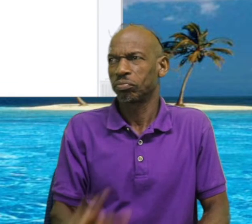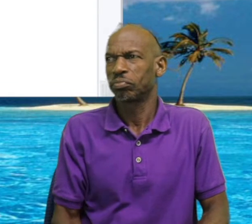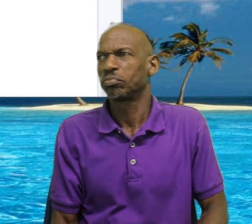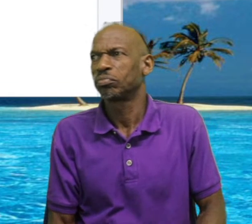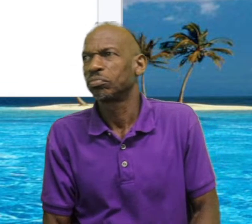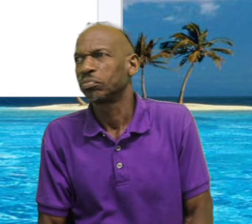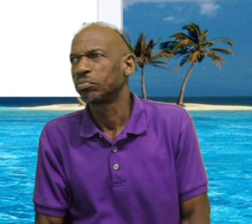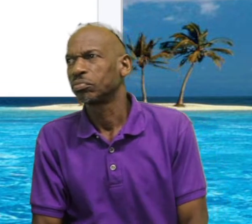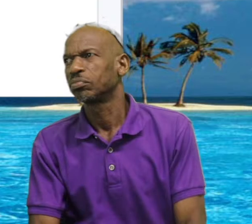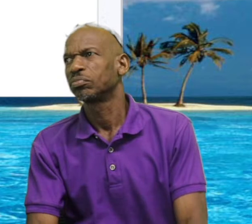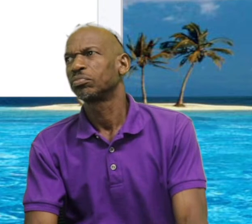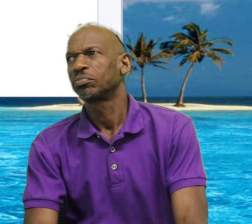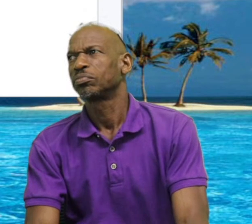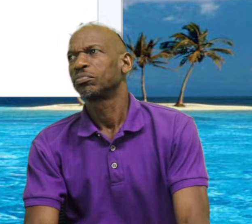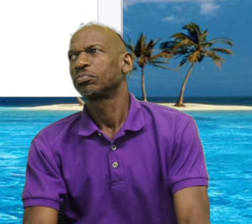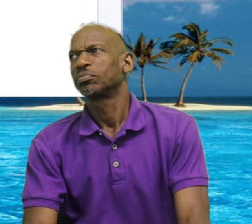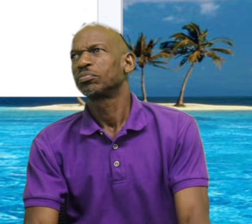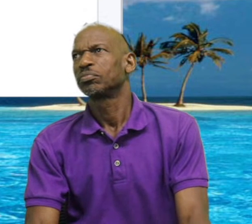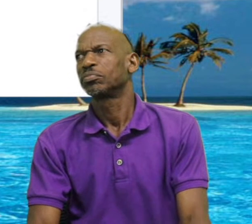Again,